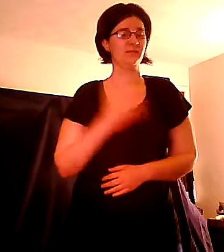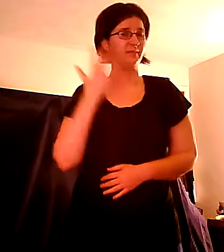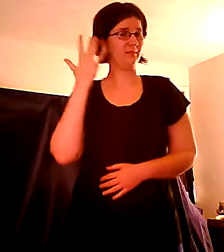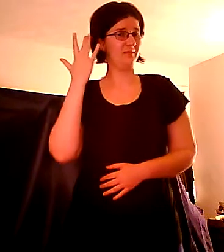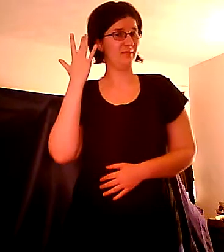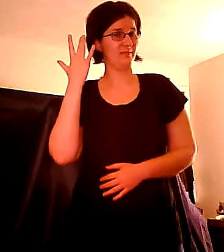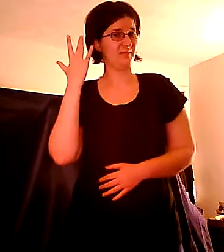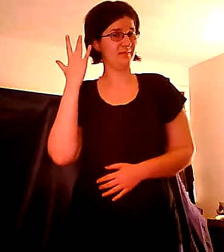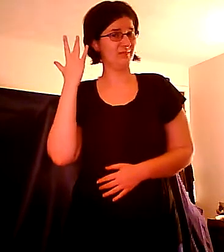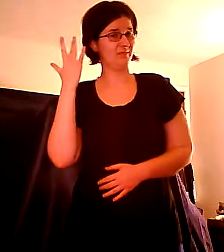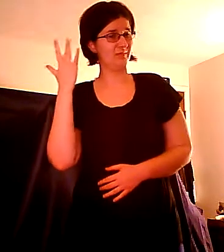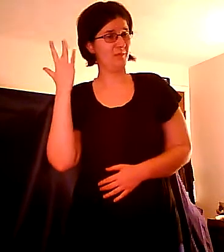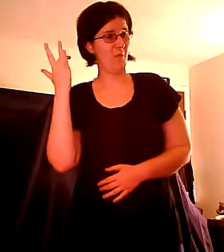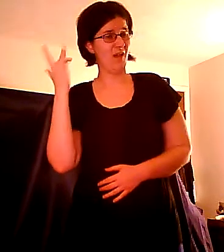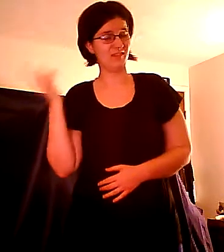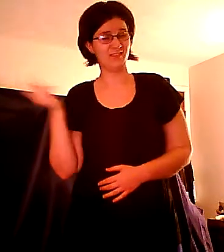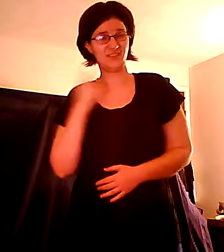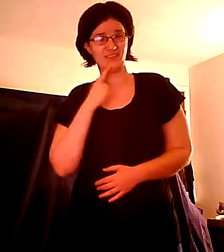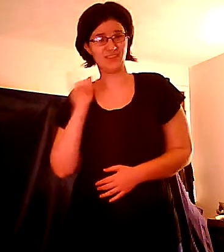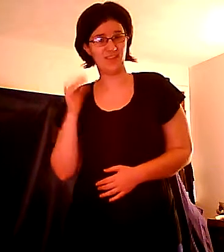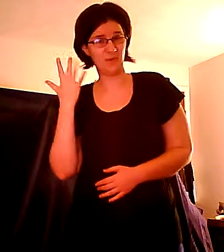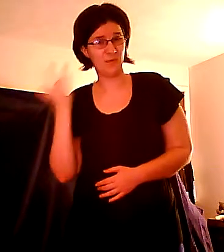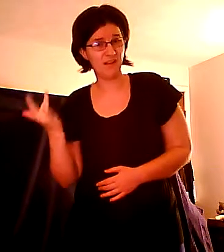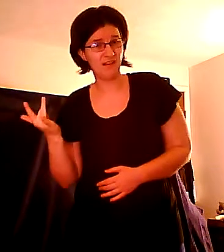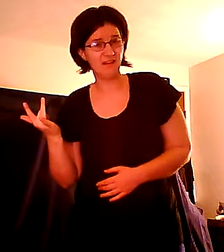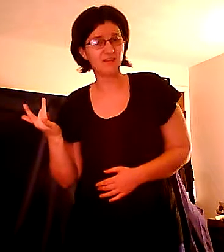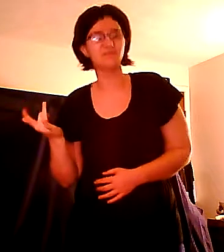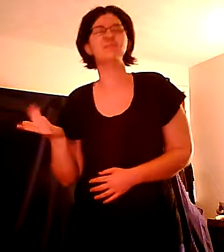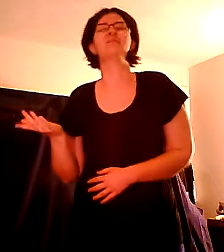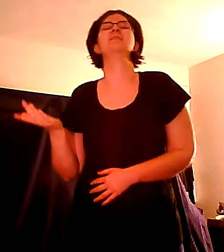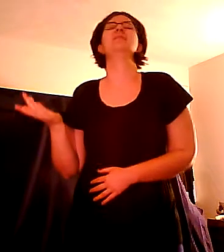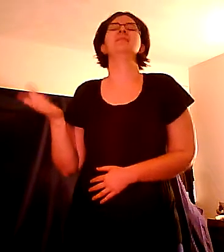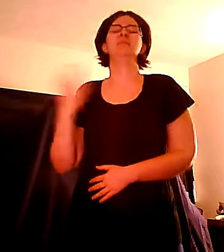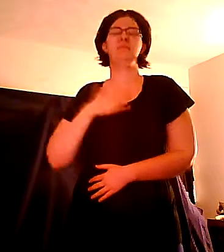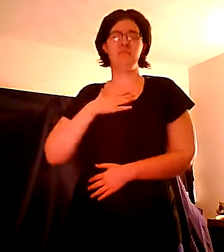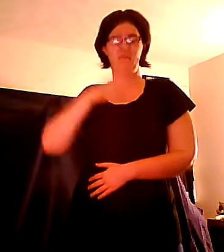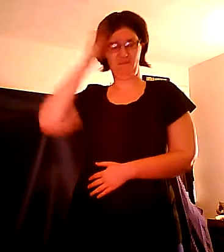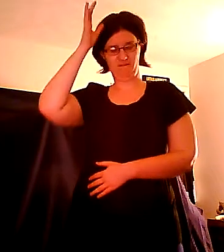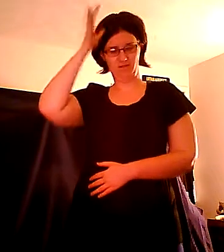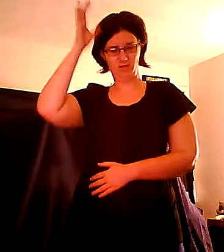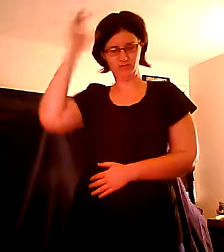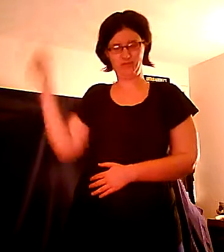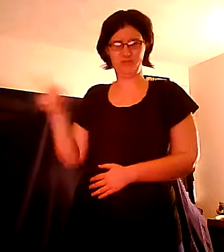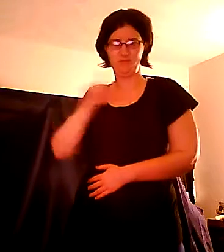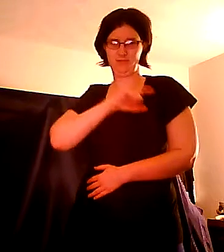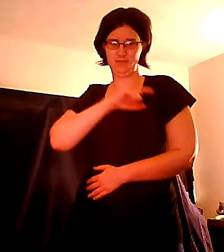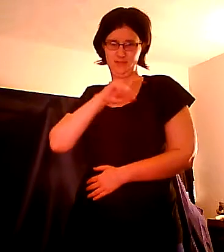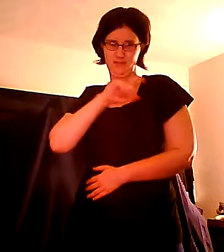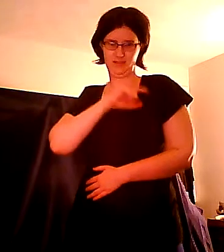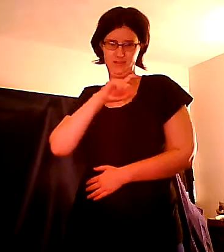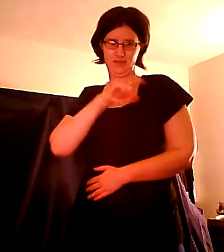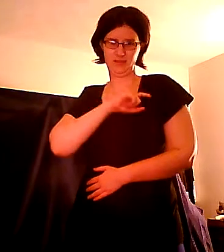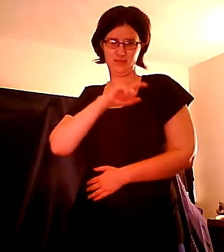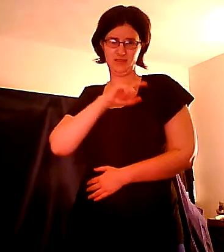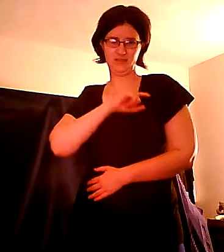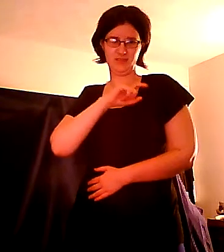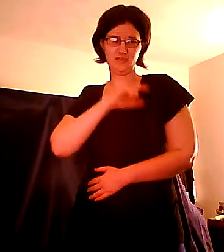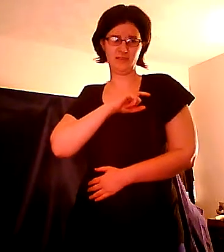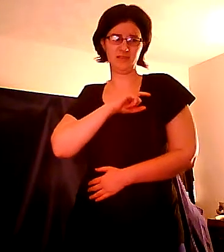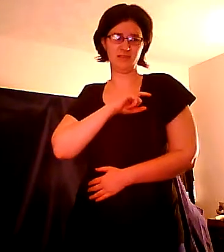mother worked hard in the farm to grow crops so that we can eat. She reared the cows and the goats so she could care for us.